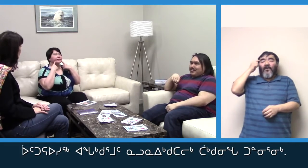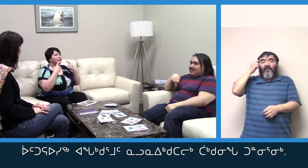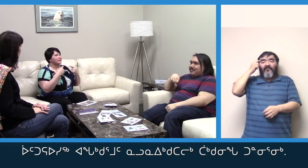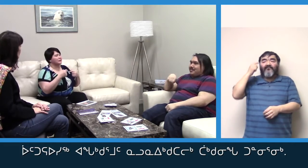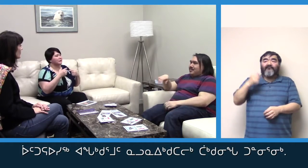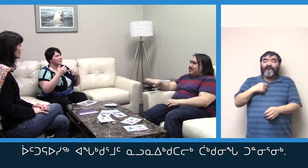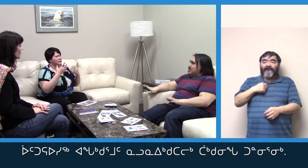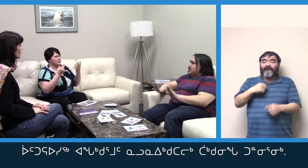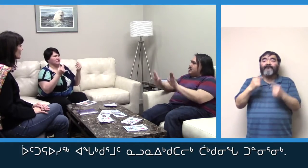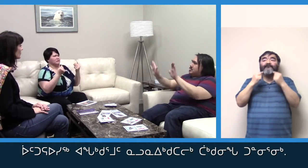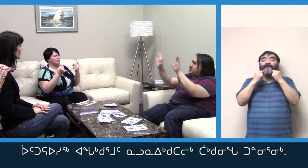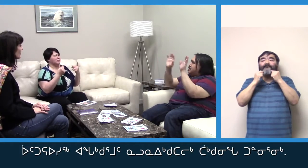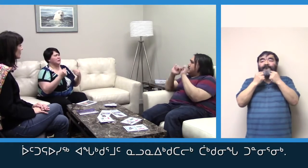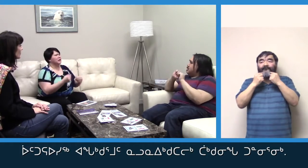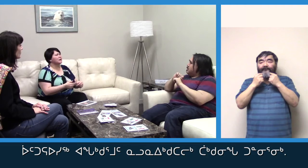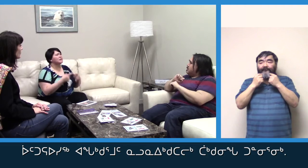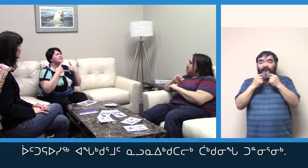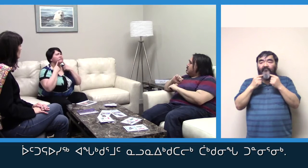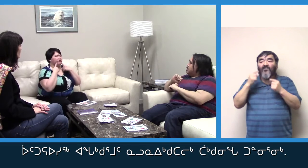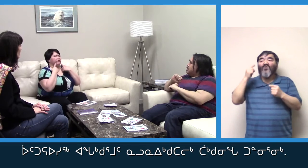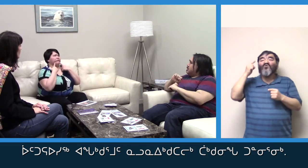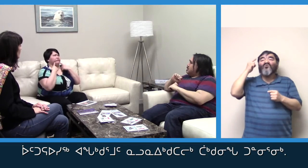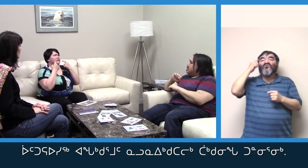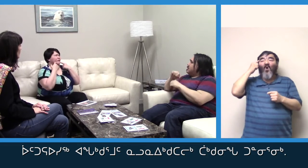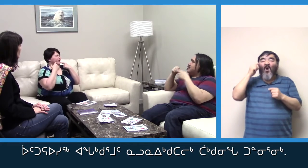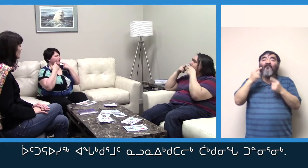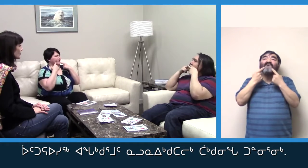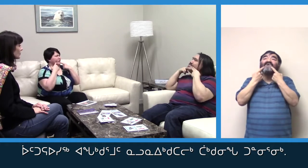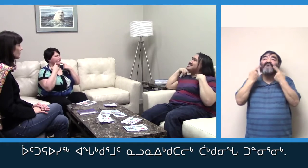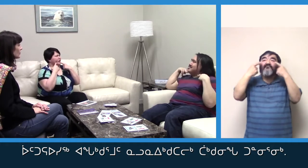tattoos. Mhm.